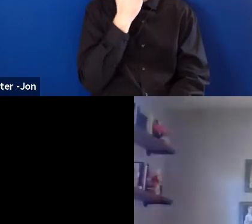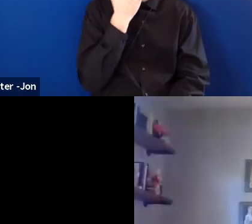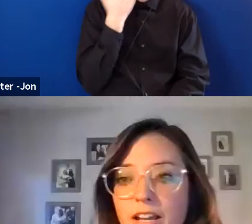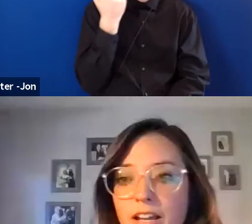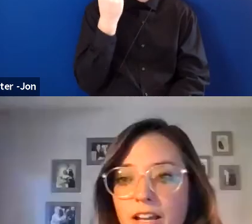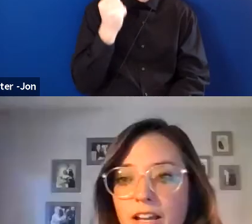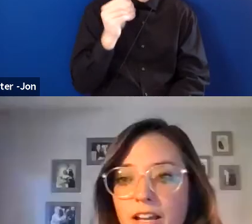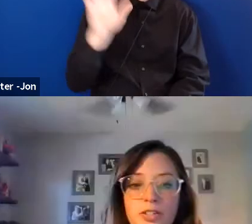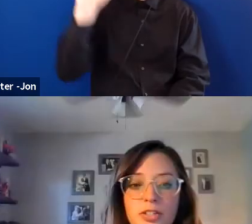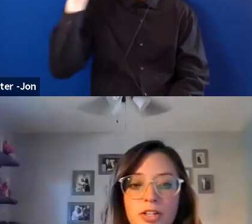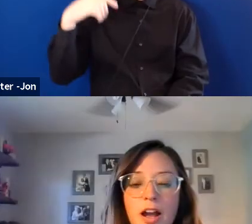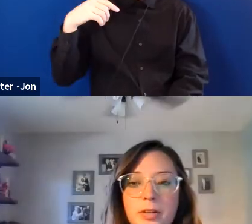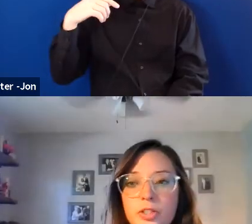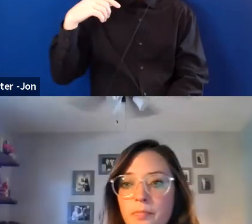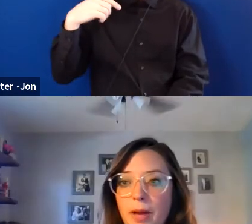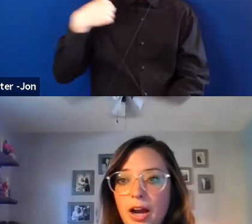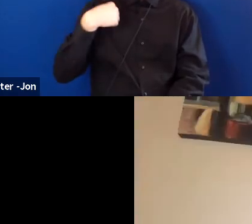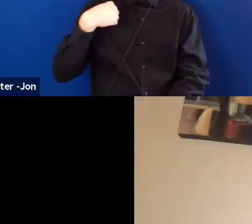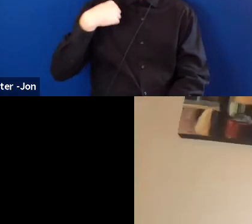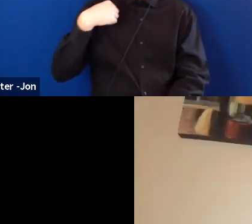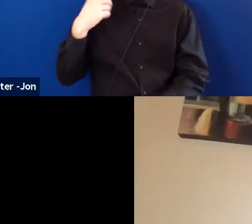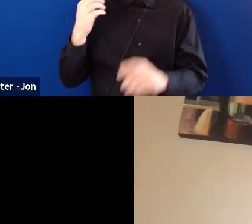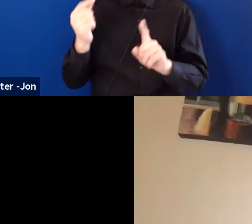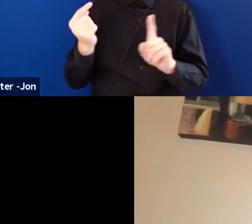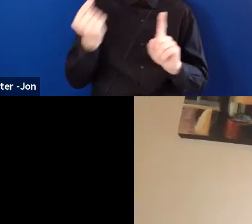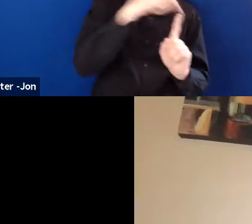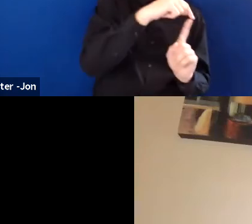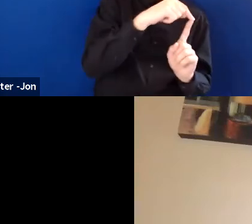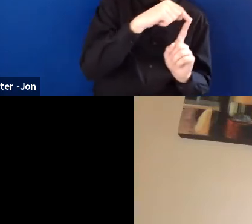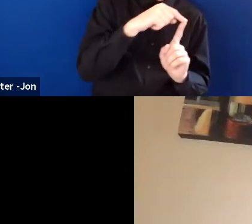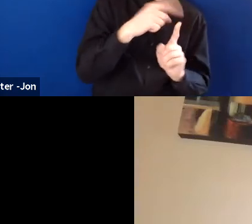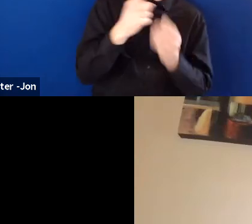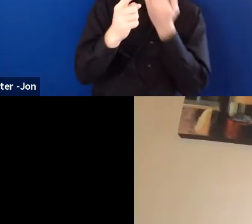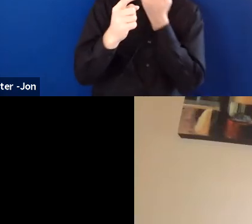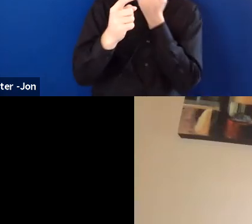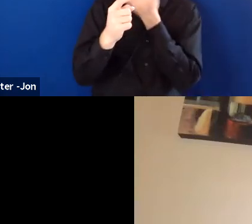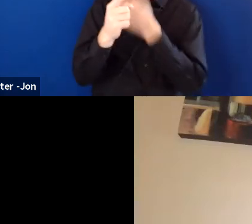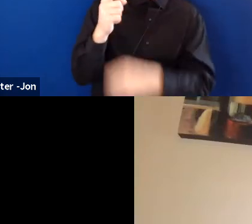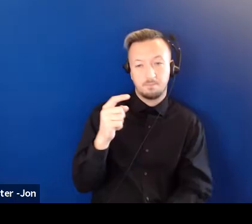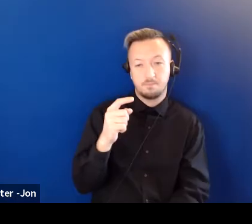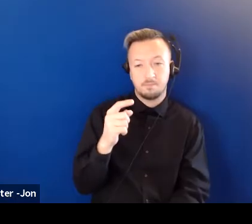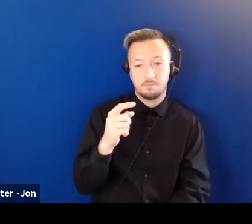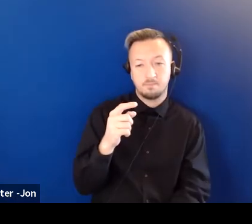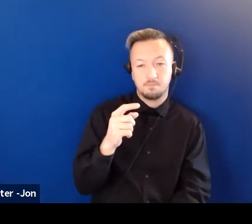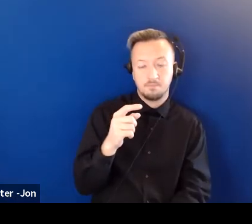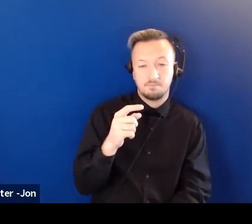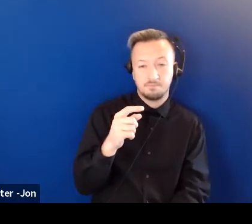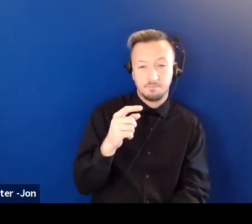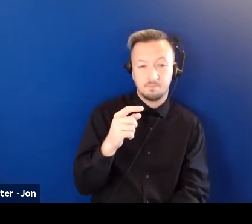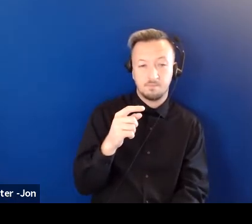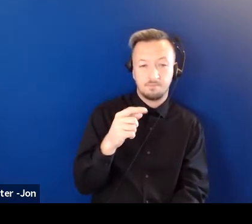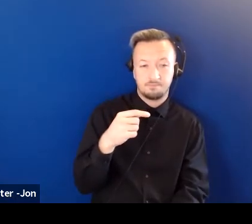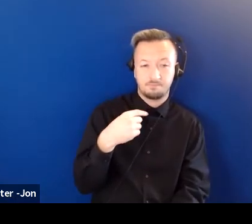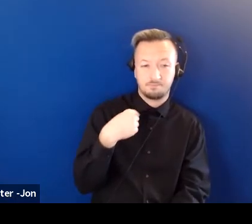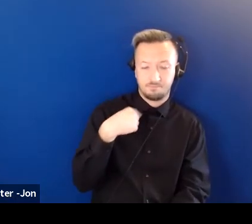I'm gonna, if it's okay with you, Aja, I'm gonna jump back real quick and then we'll take questions. Just to chat through, as I was